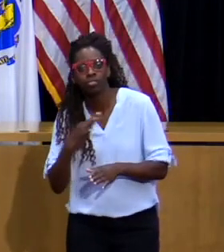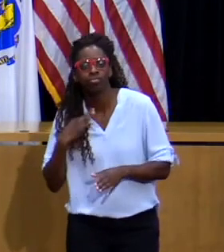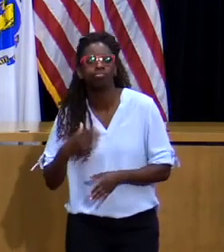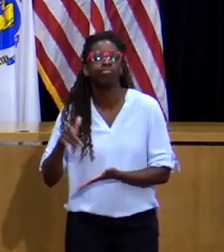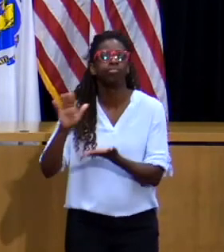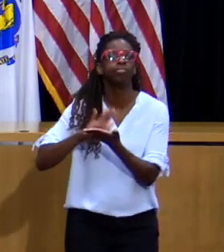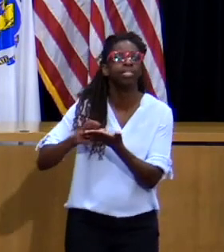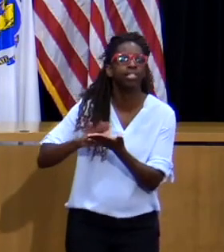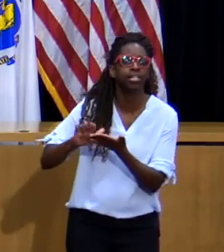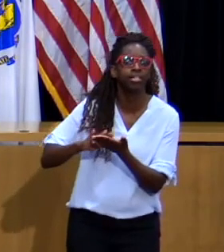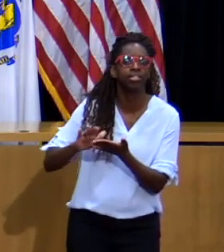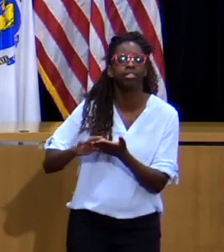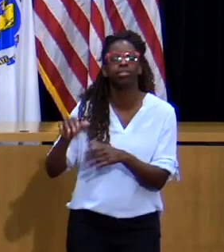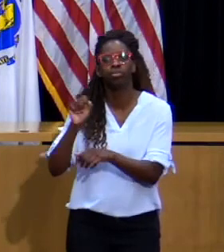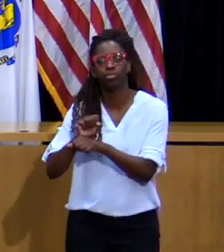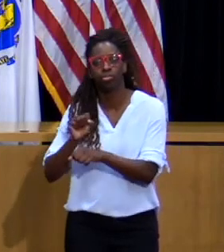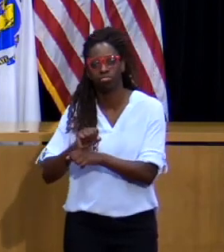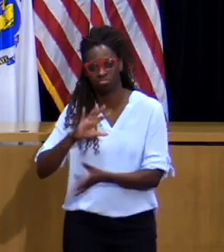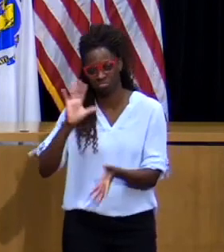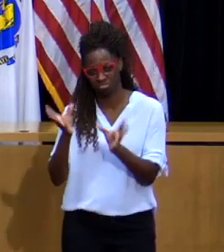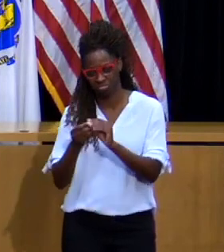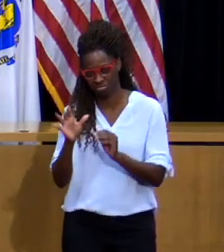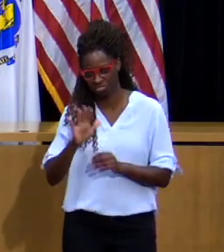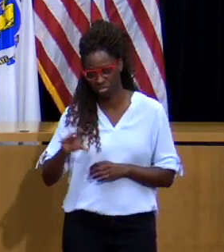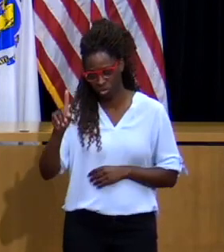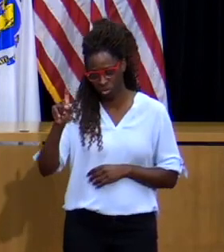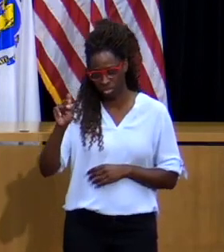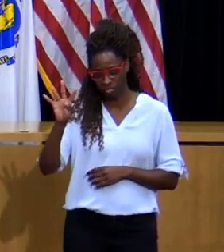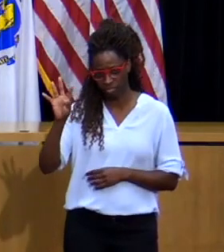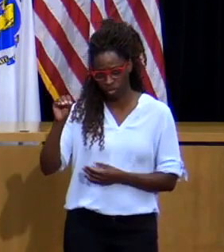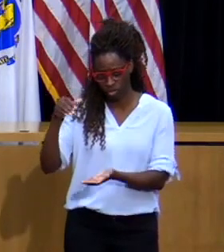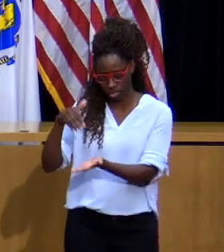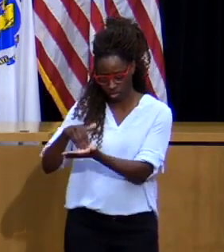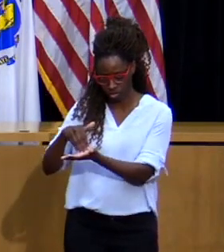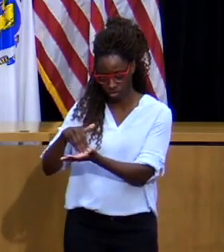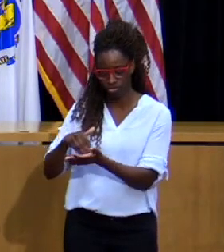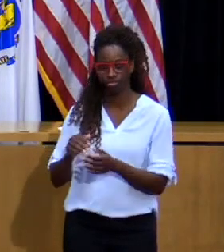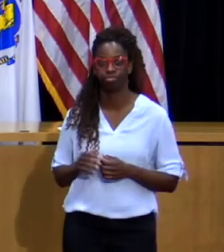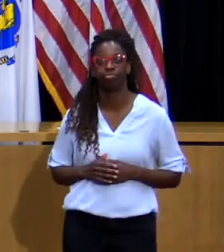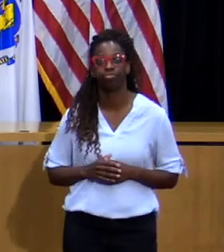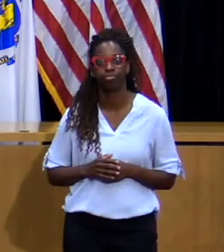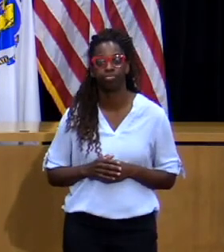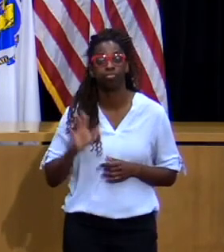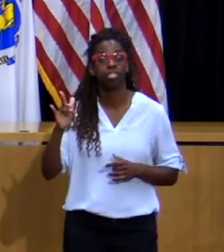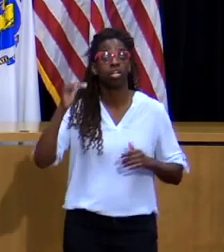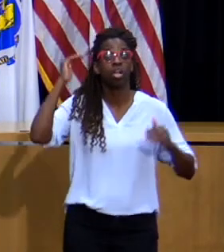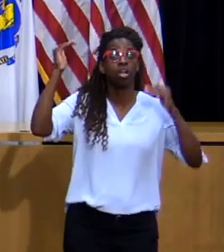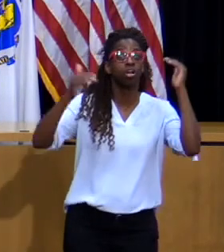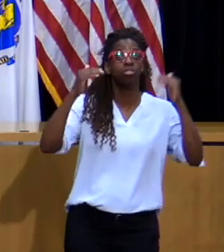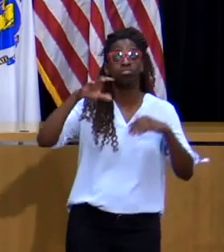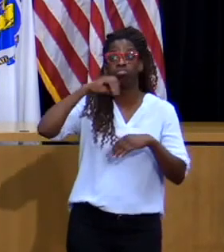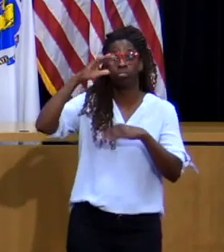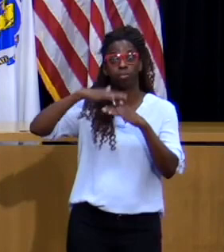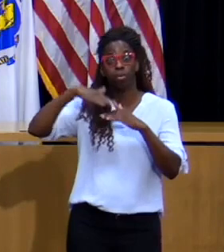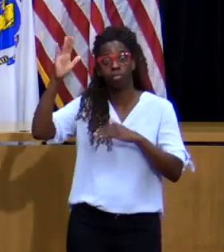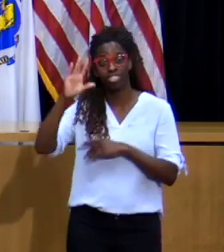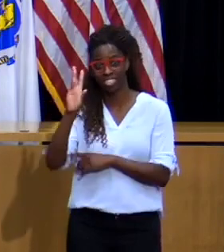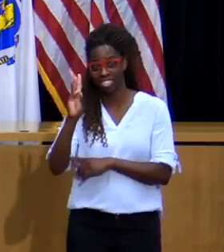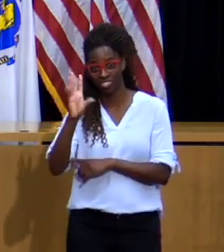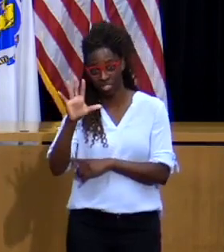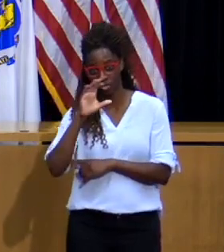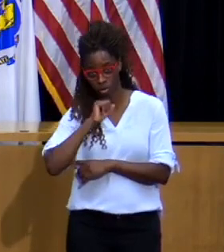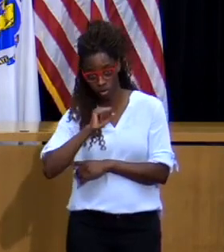workers, probably about 840,000. Adults 65 plus and individuals with comorbidity, about 1.1